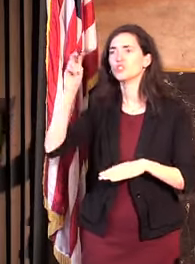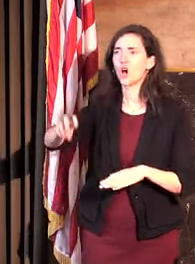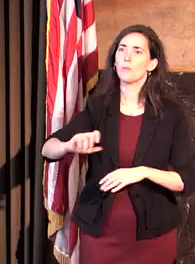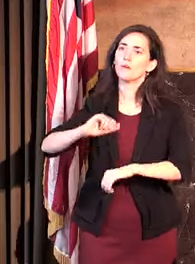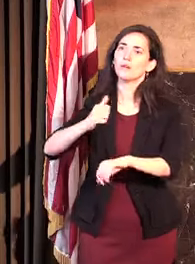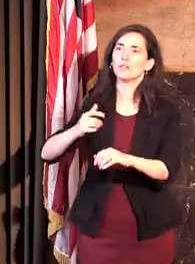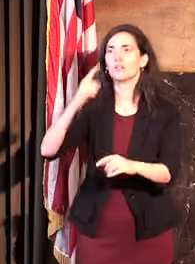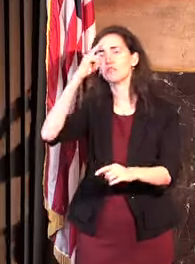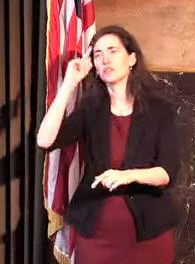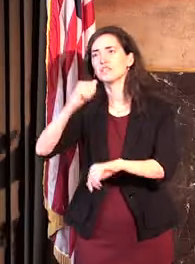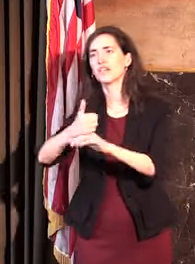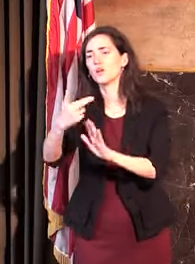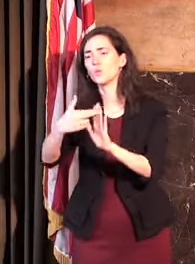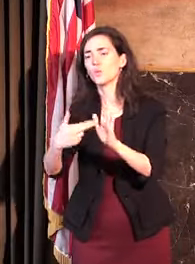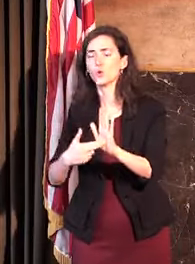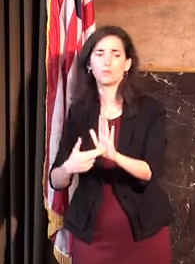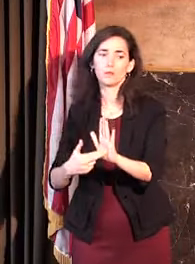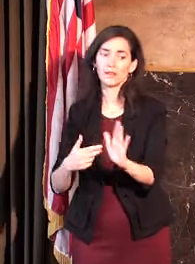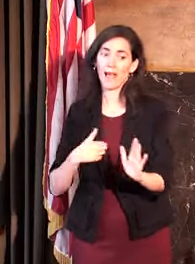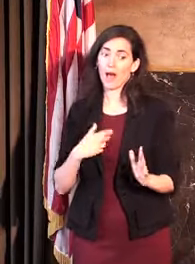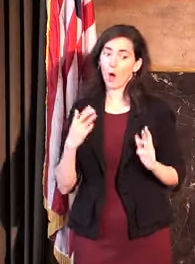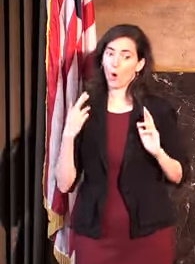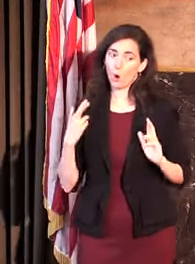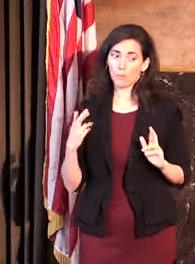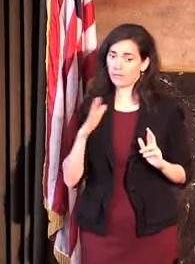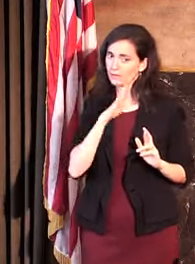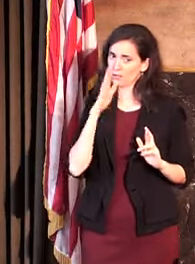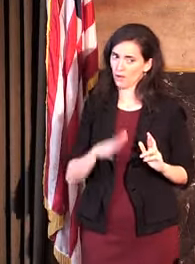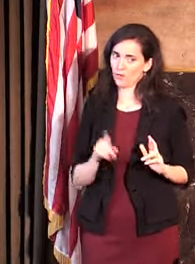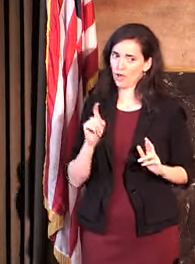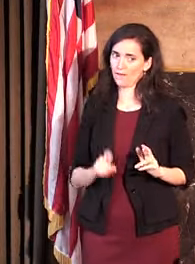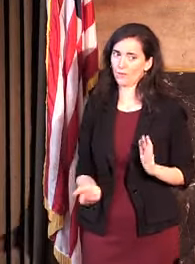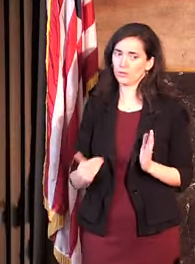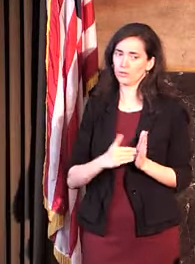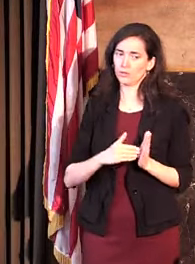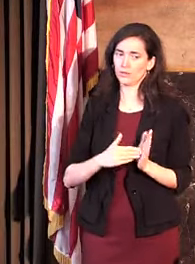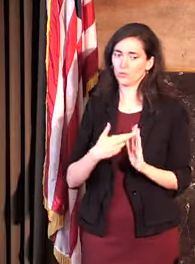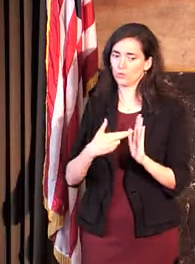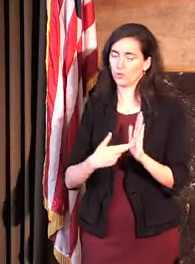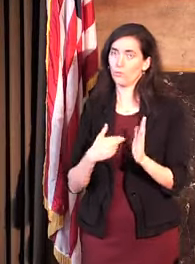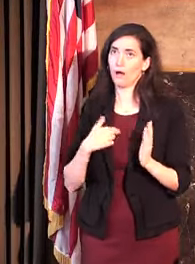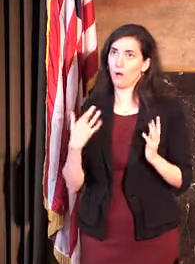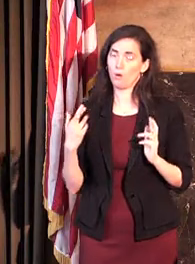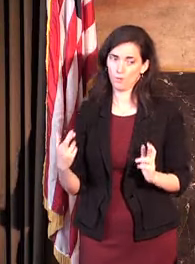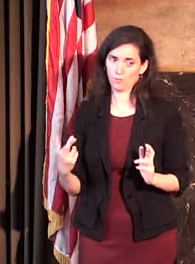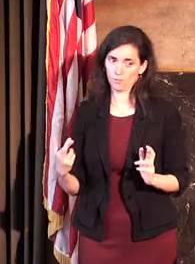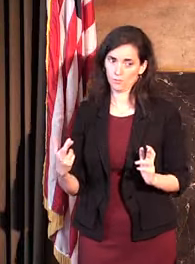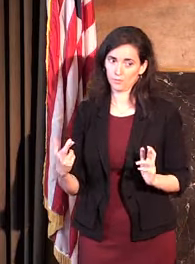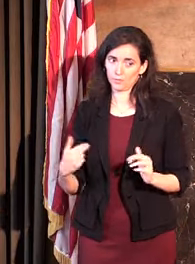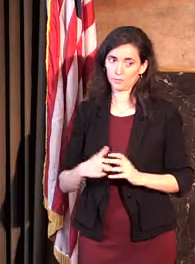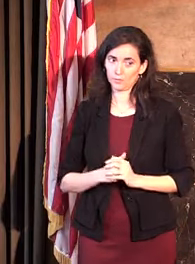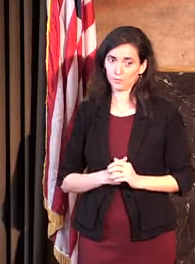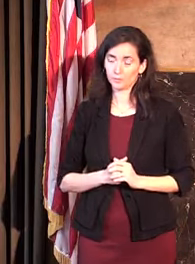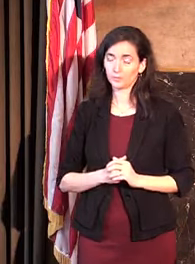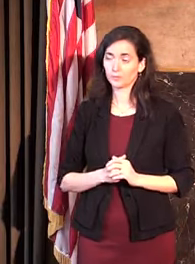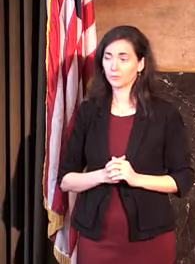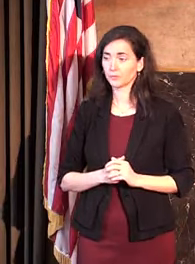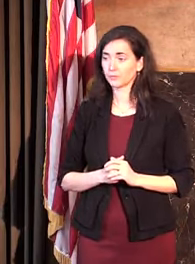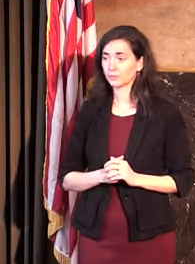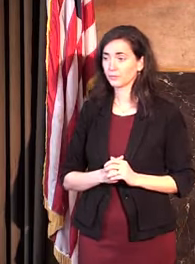my hope that we would never have to go back and reimpose any additional mitigation